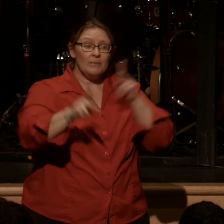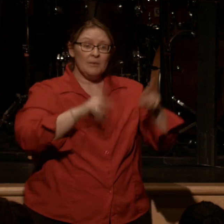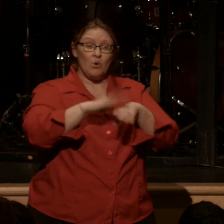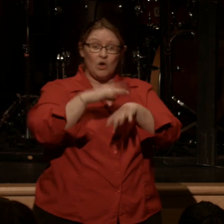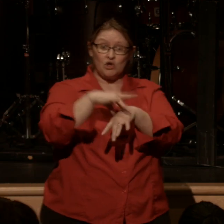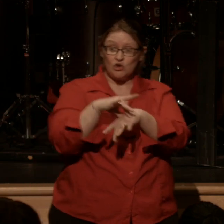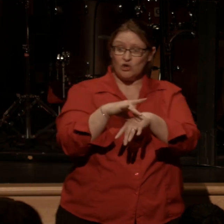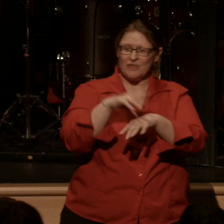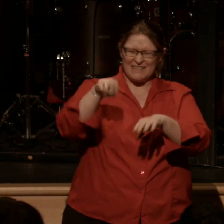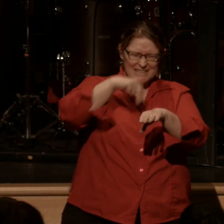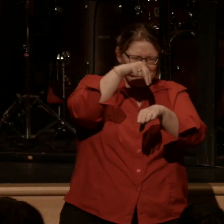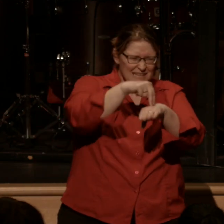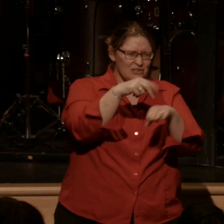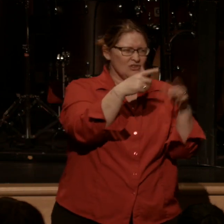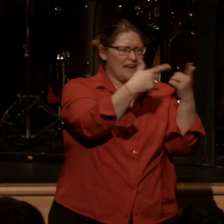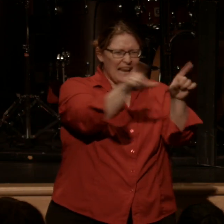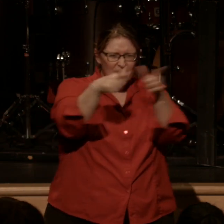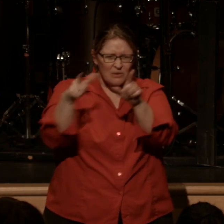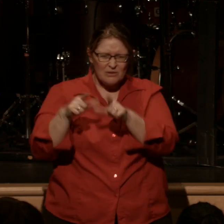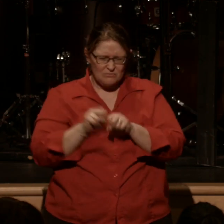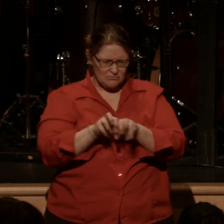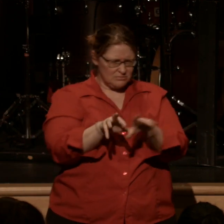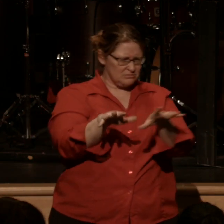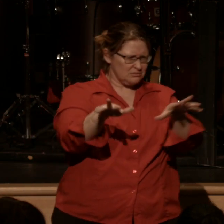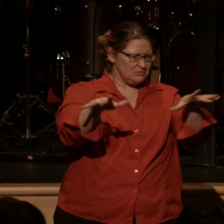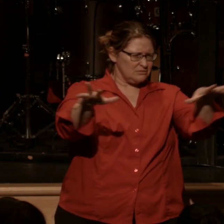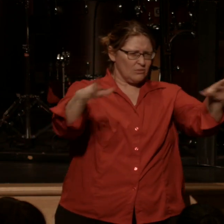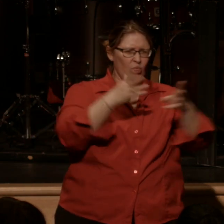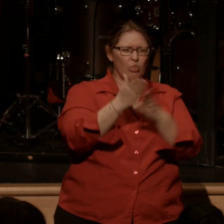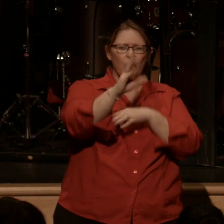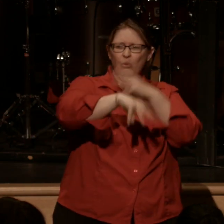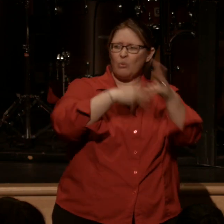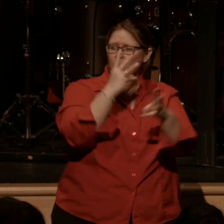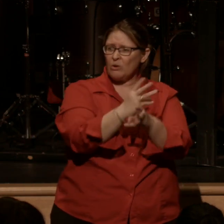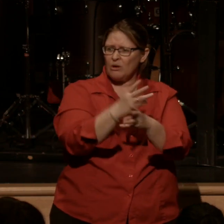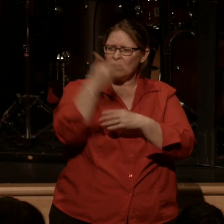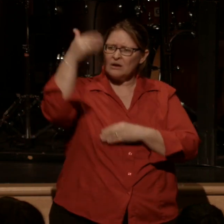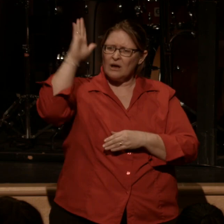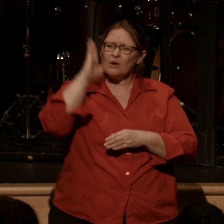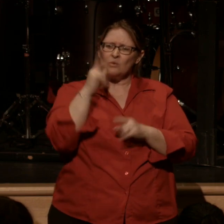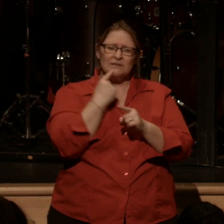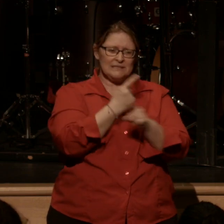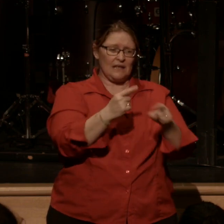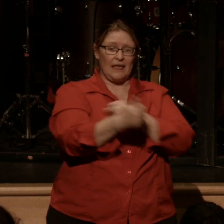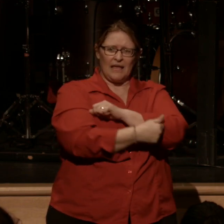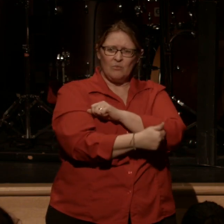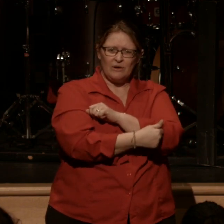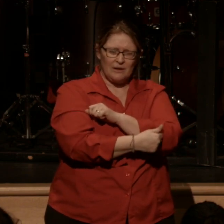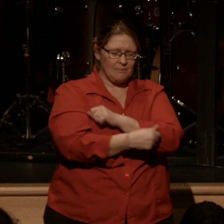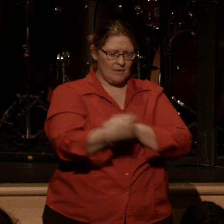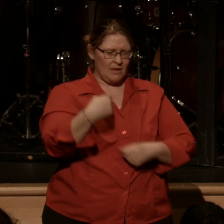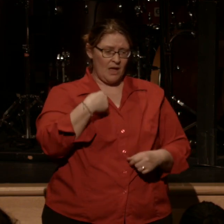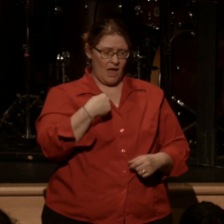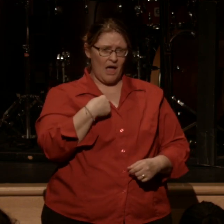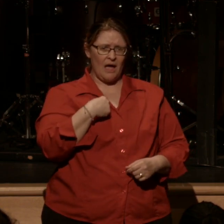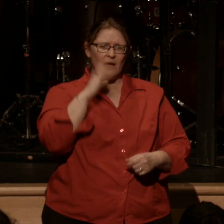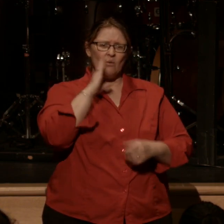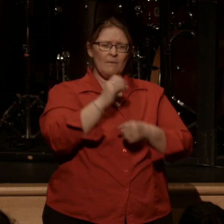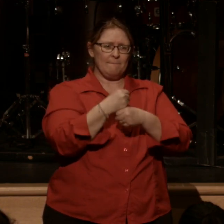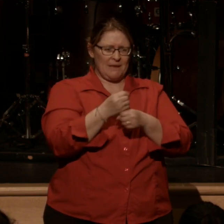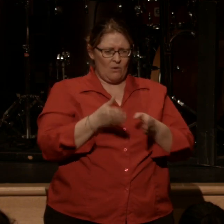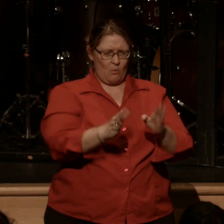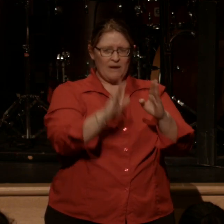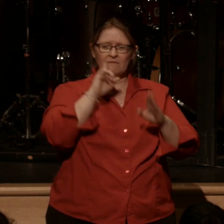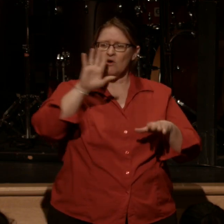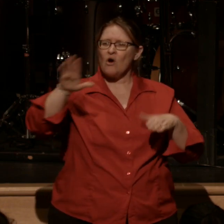the earth and nations and language were dispersed across the world, God was going to tell Abraham that I am about to make a way